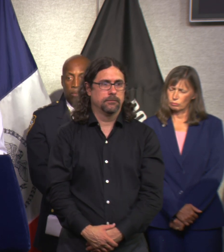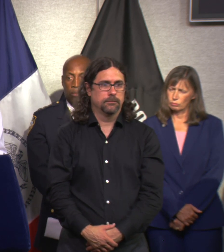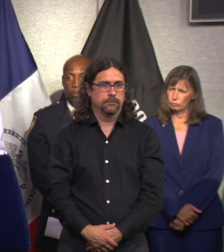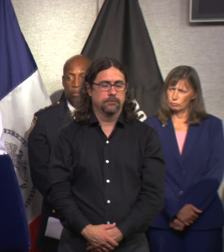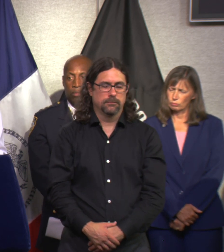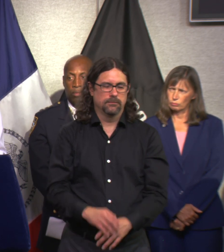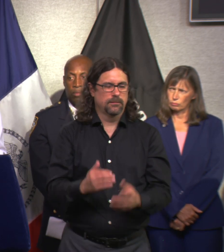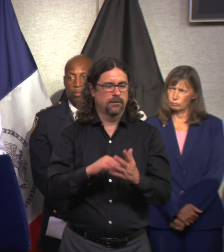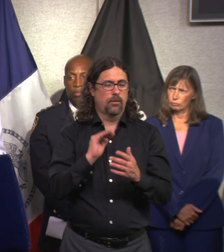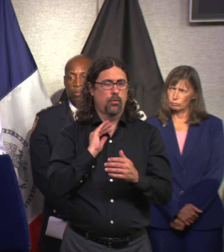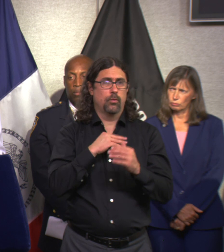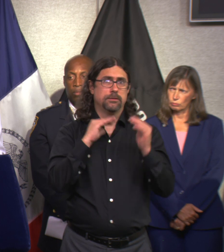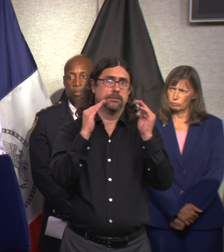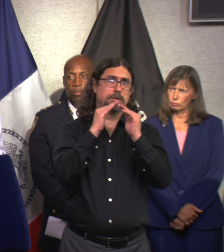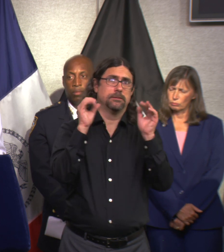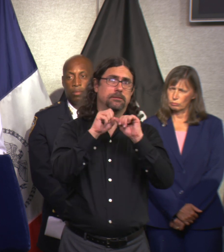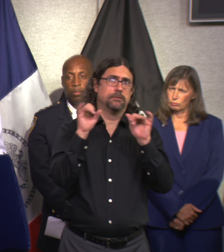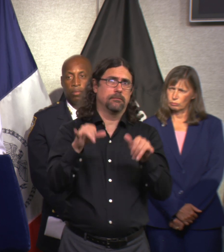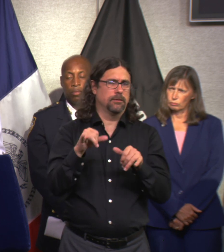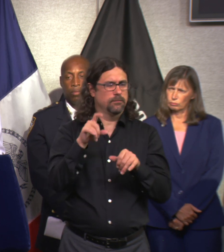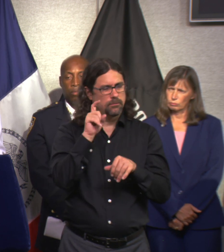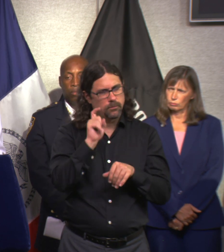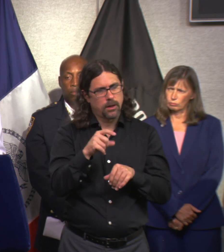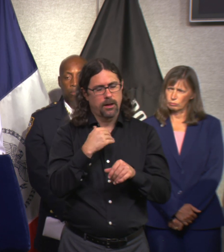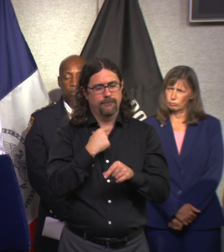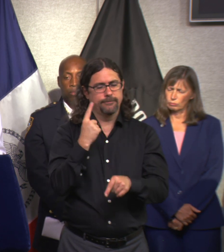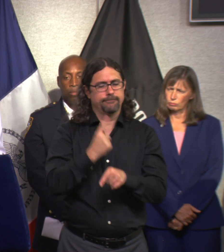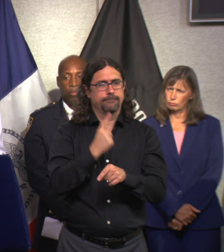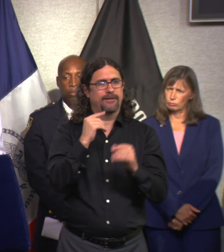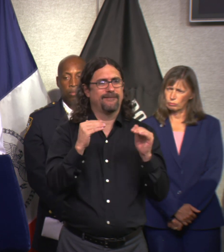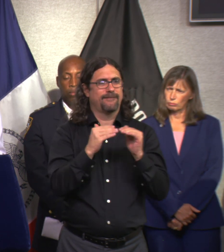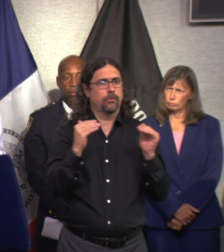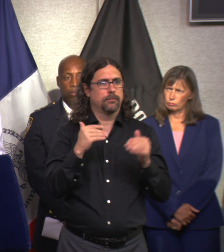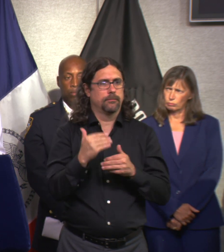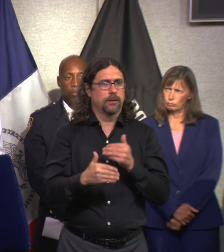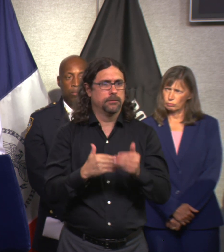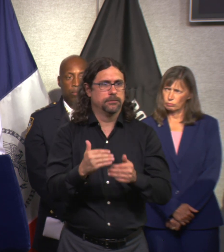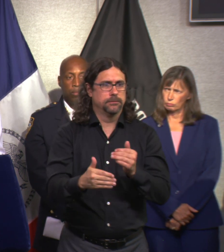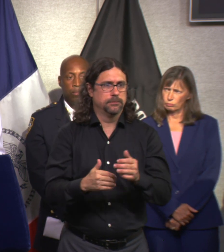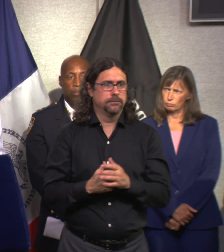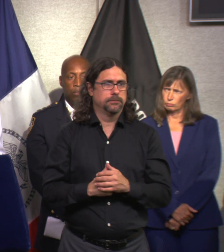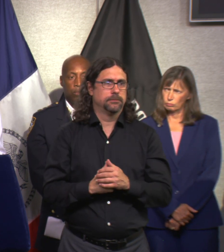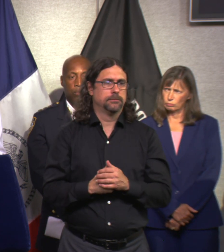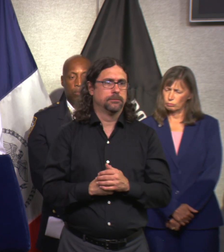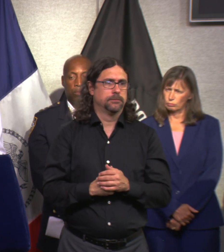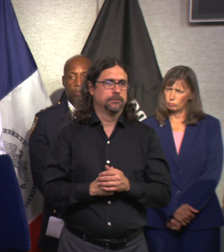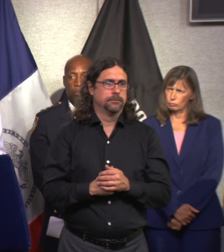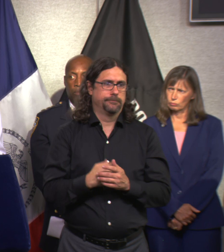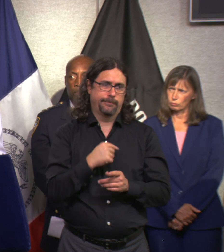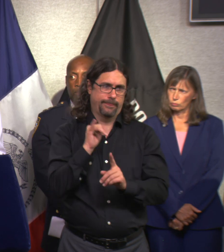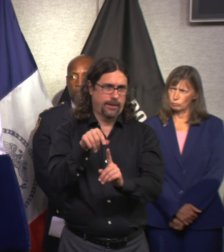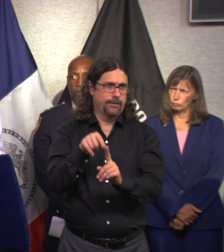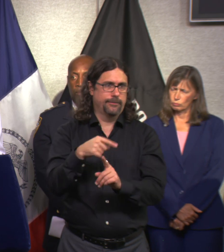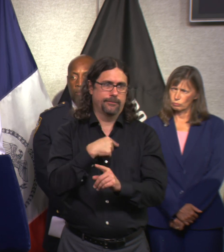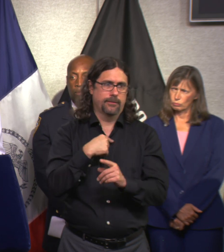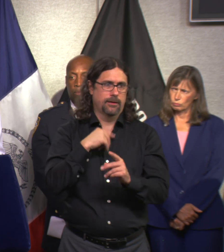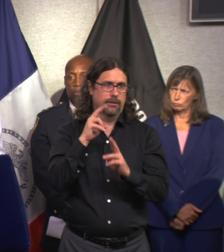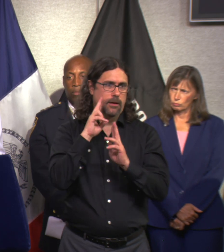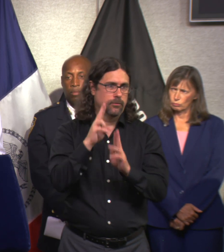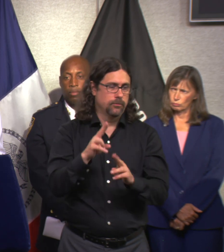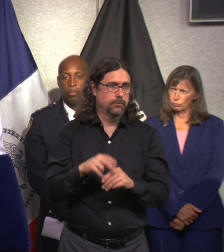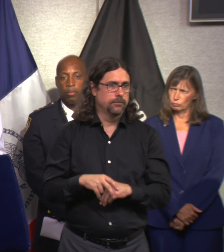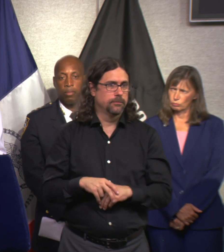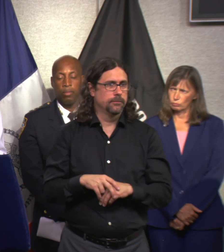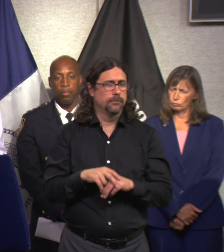It's something we need to honor in this country. The problem here is the due process did not happen on the federal level. It was an injustice of the